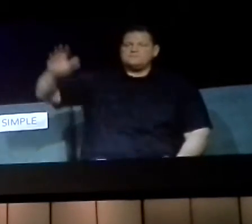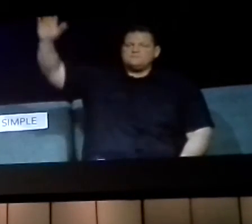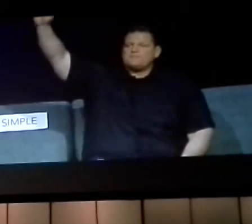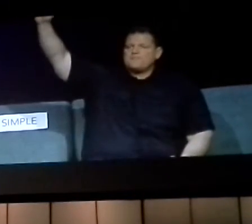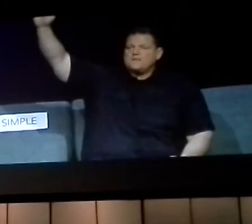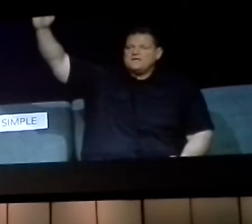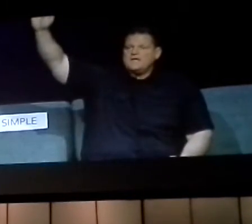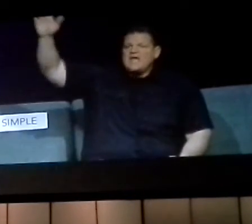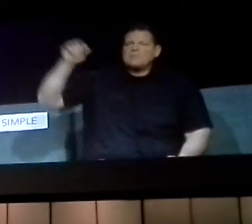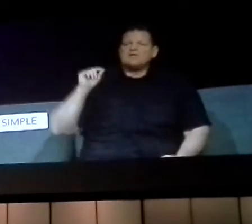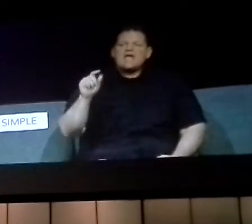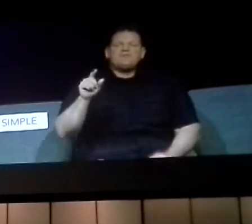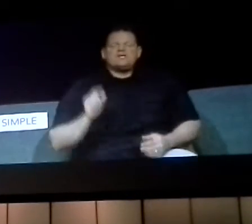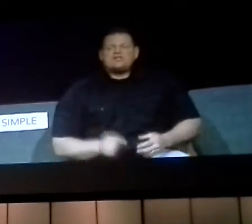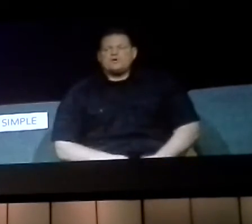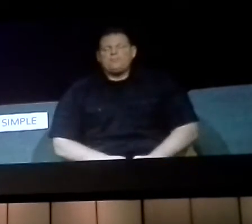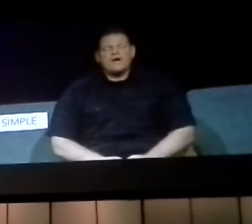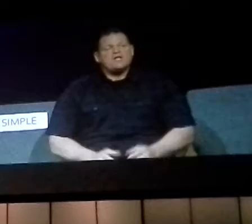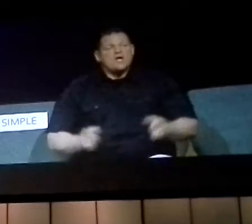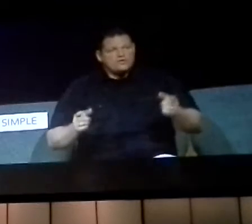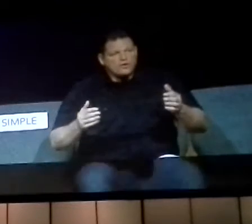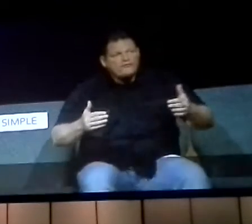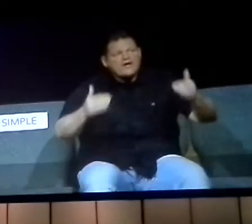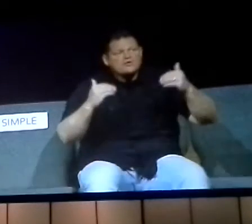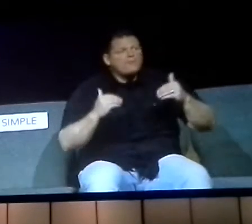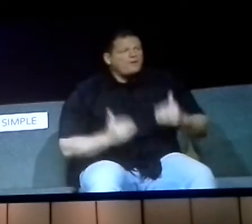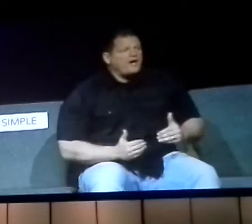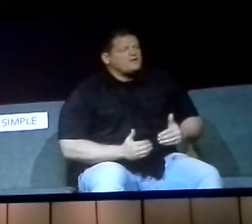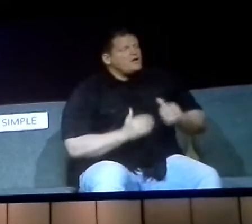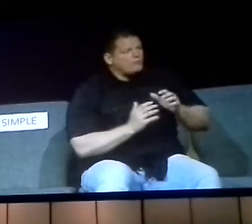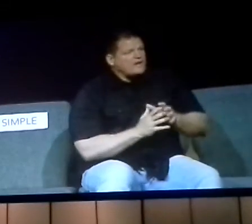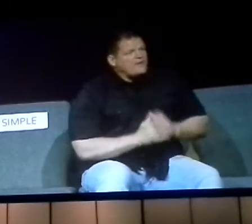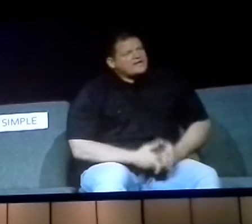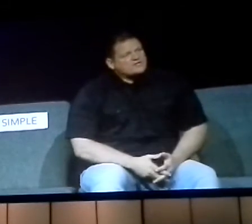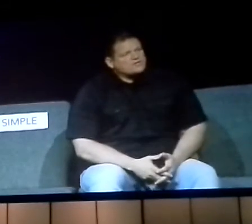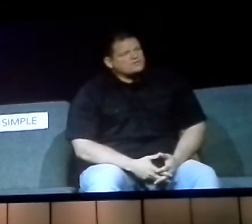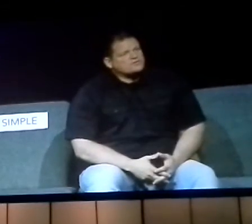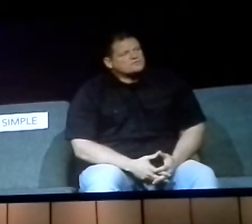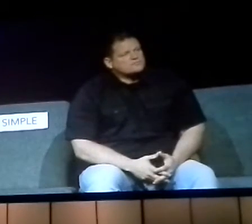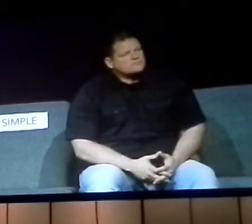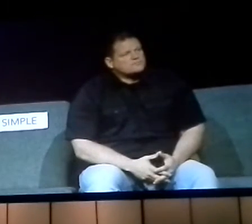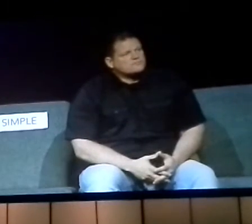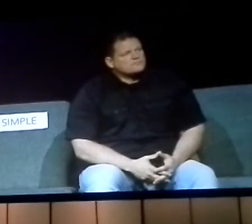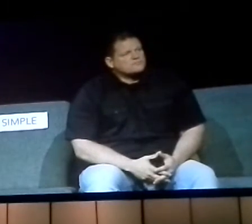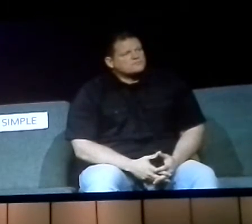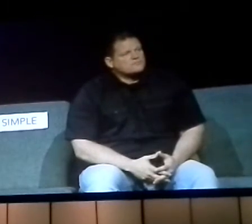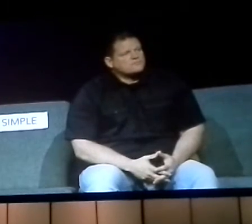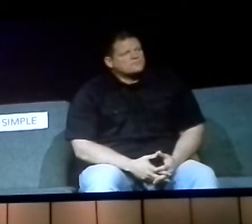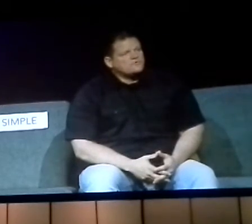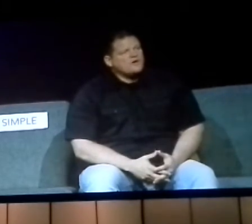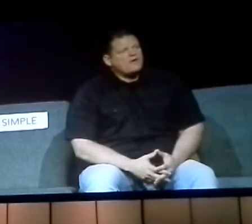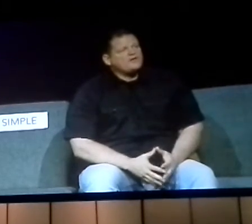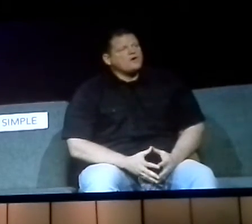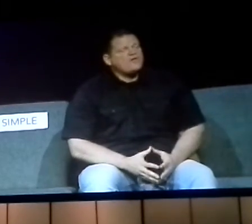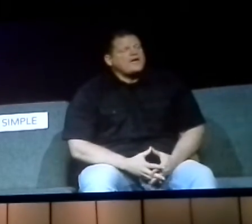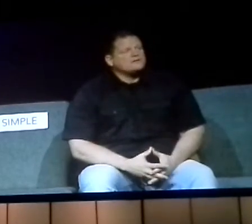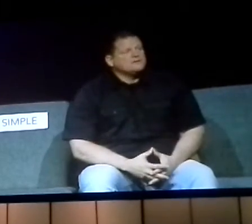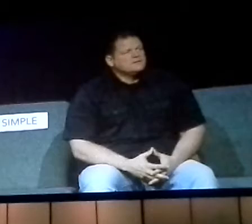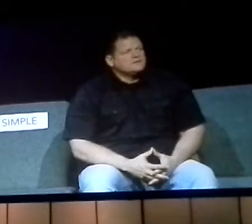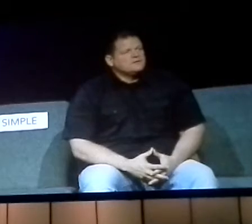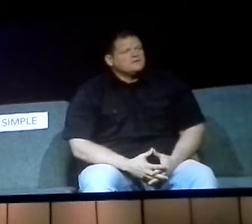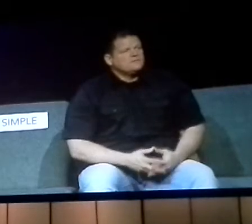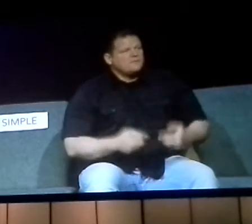butt? And when life kicks your butt, you'll find your butt right back at church. You know how I know